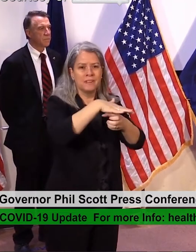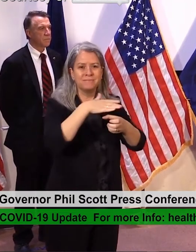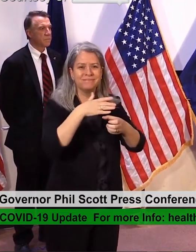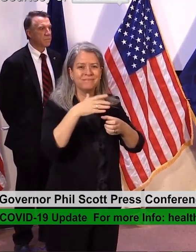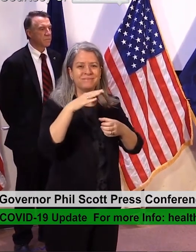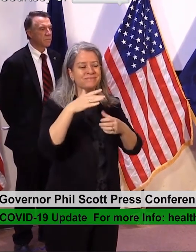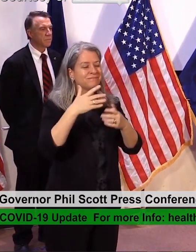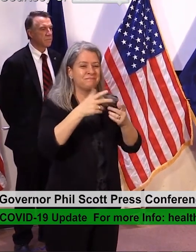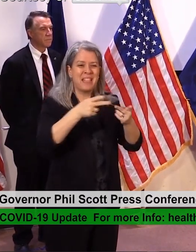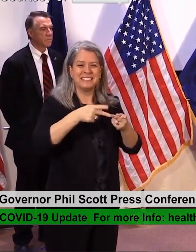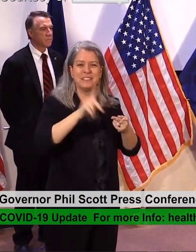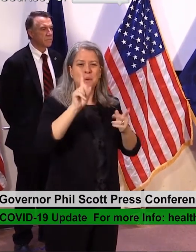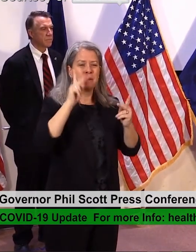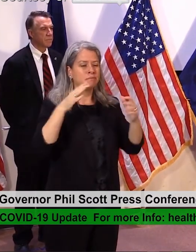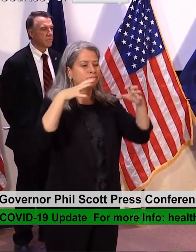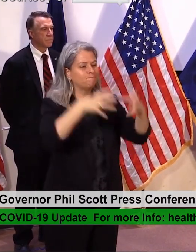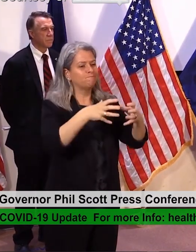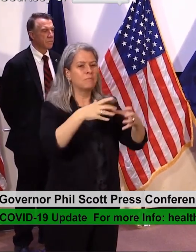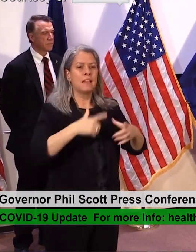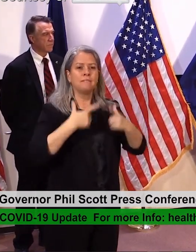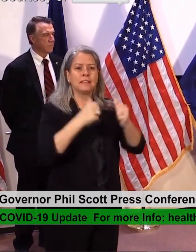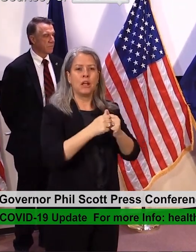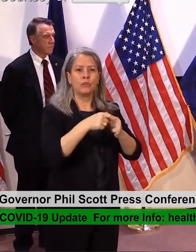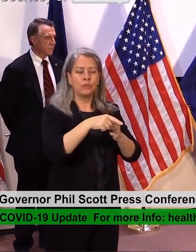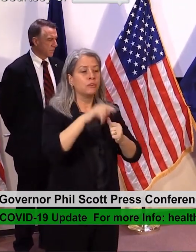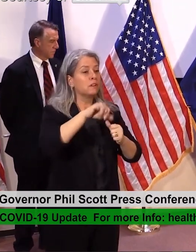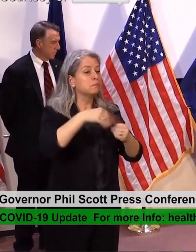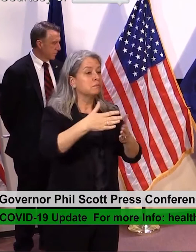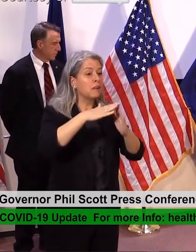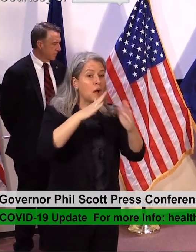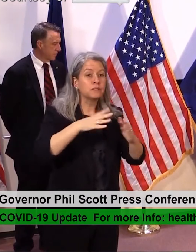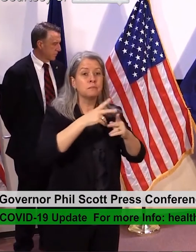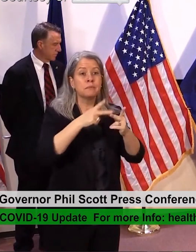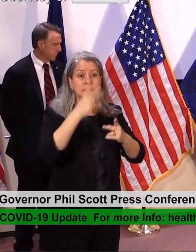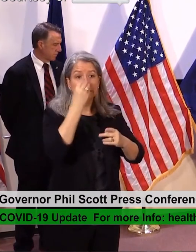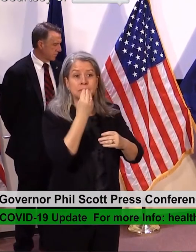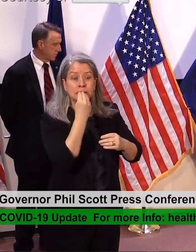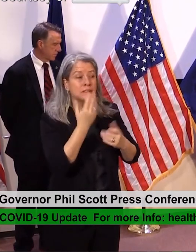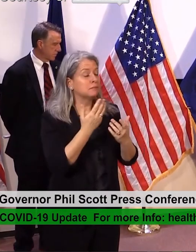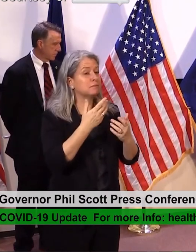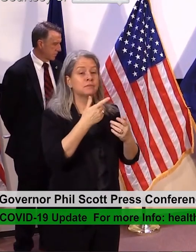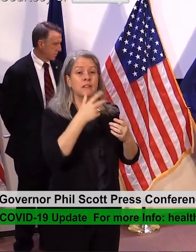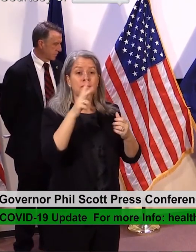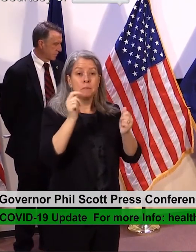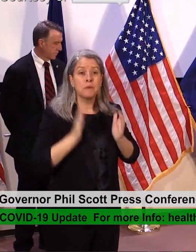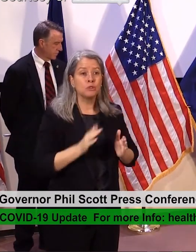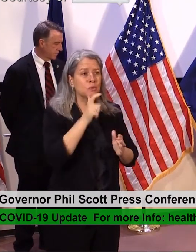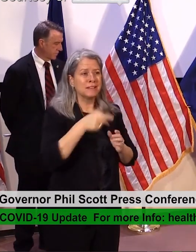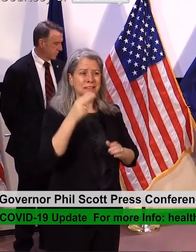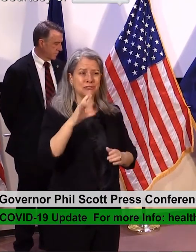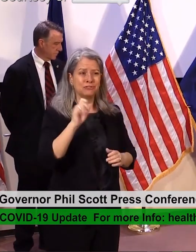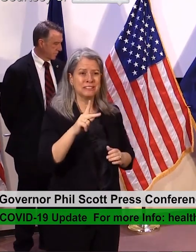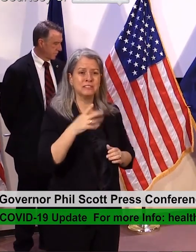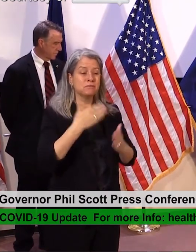As you know, these are group settings. They provide housing and care for Vermonters who are most uniquely at high risk of